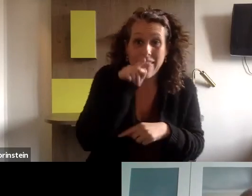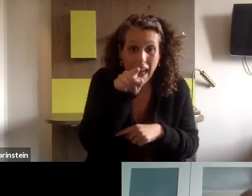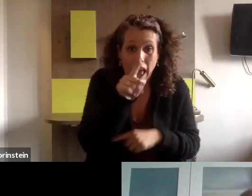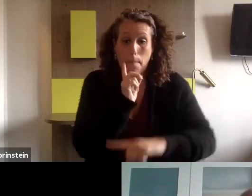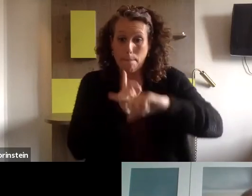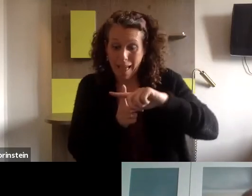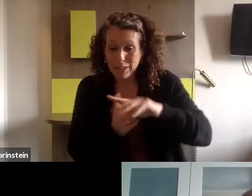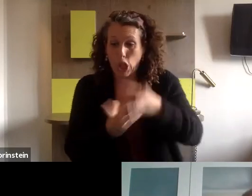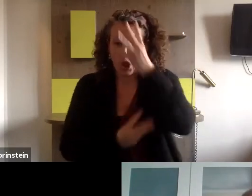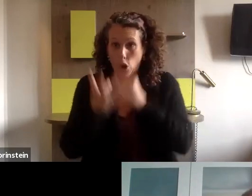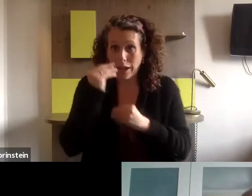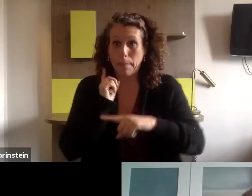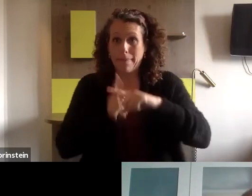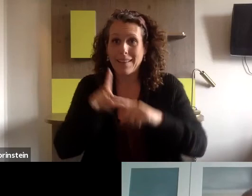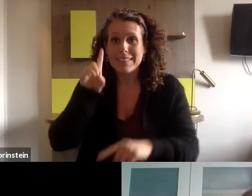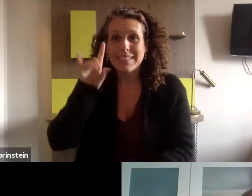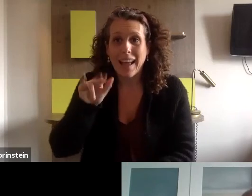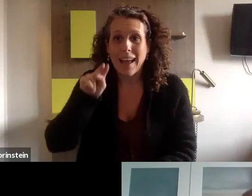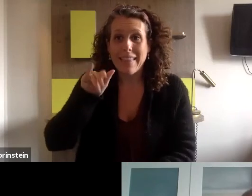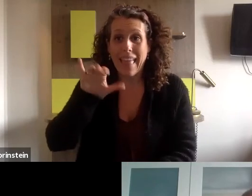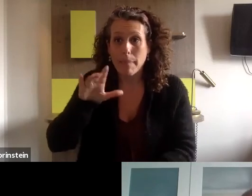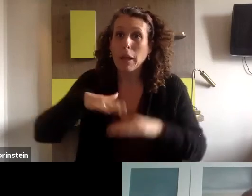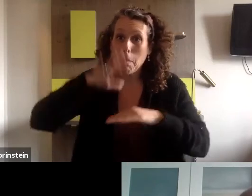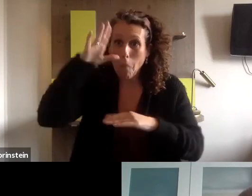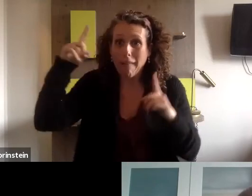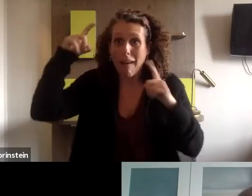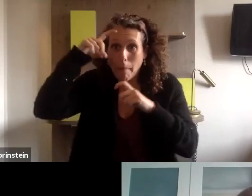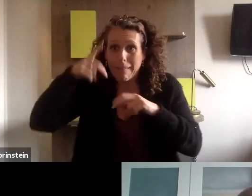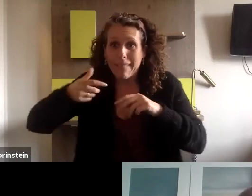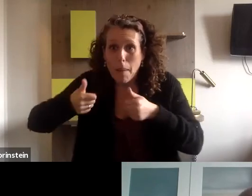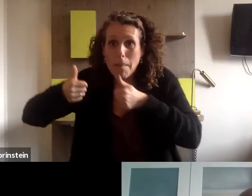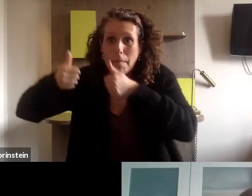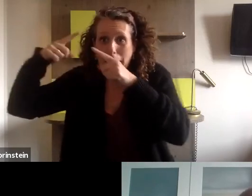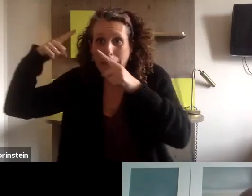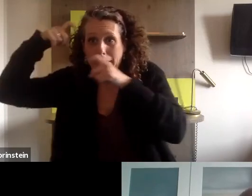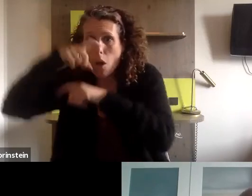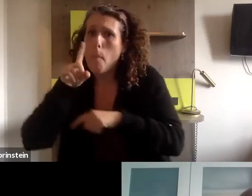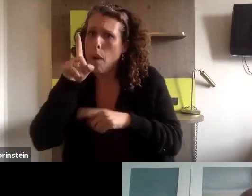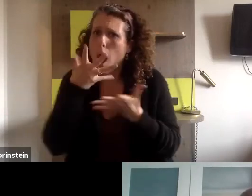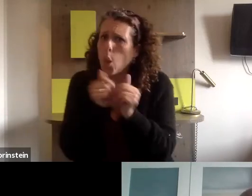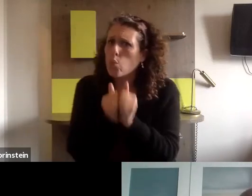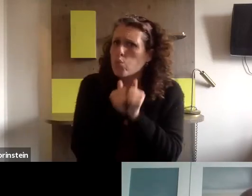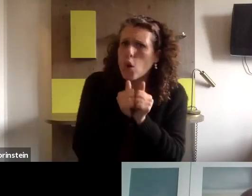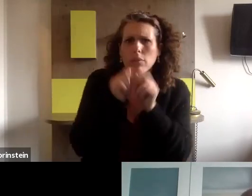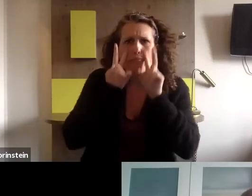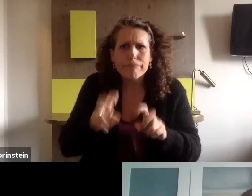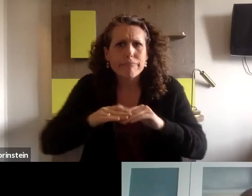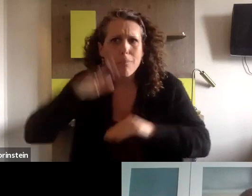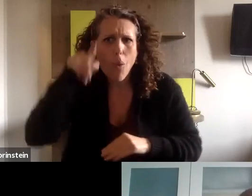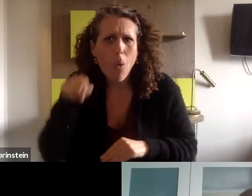assessment approaches makes it, I guess, even more difficult. But I think that's definitely worth investigating. And actually, I'm planning